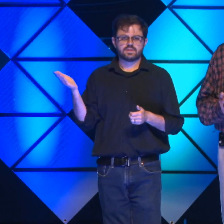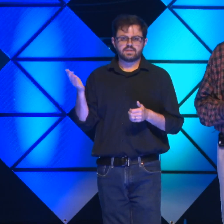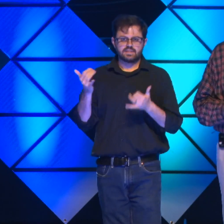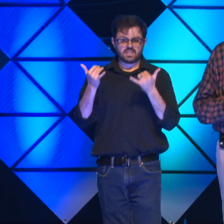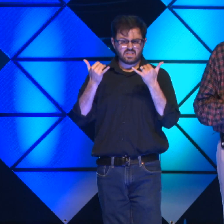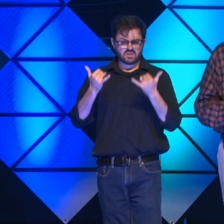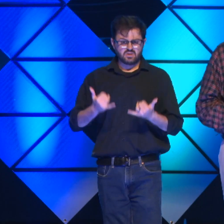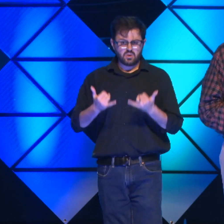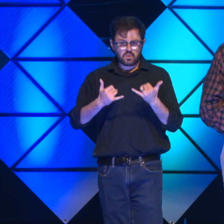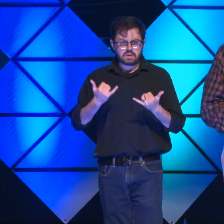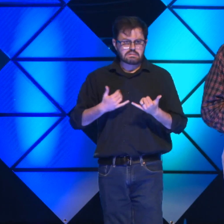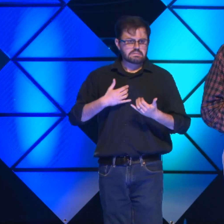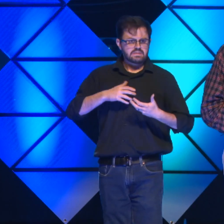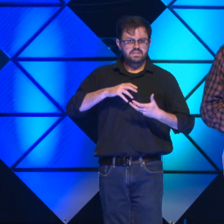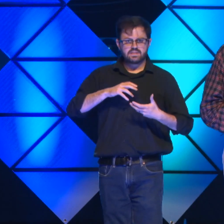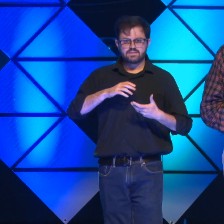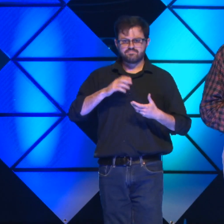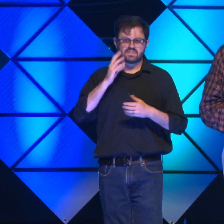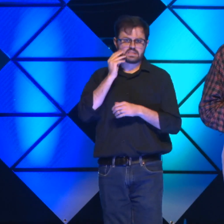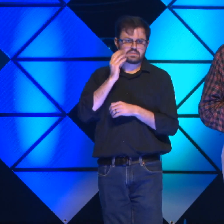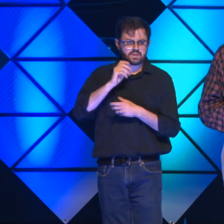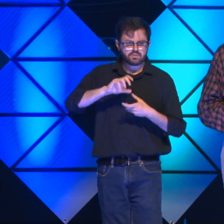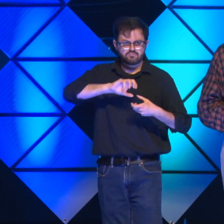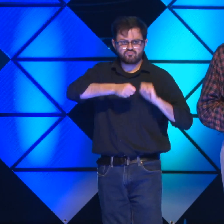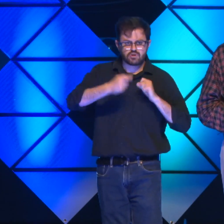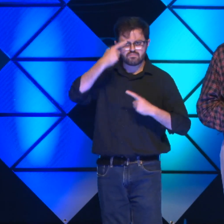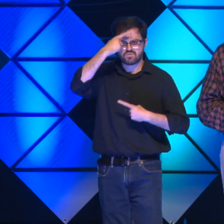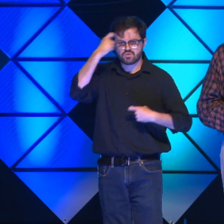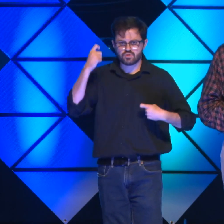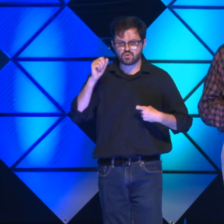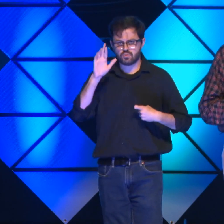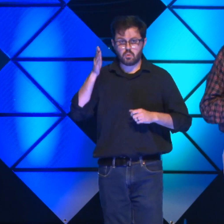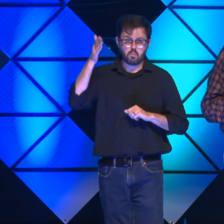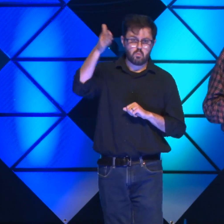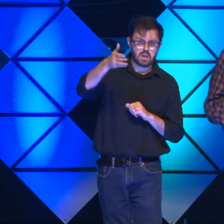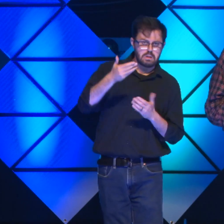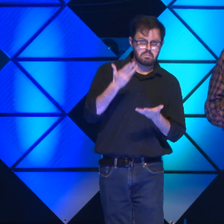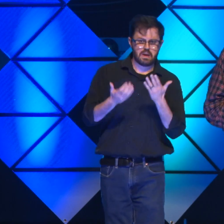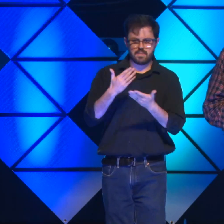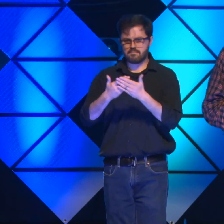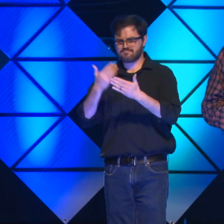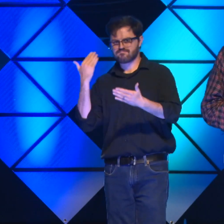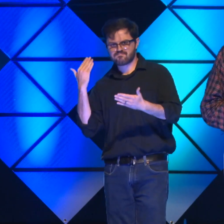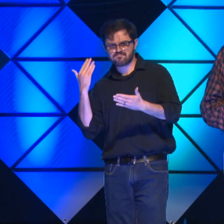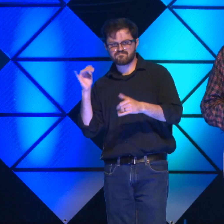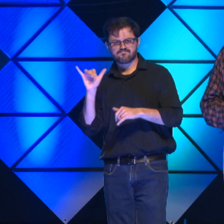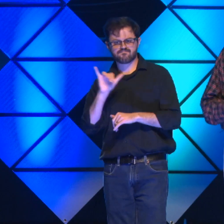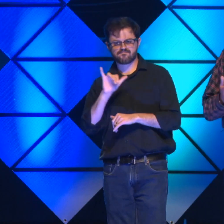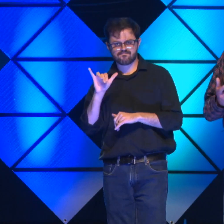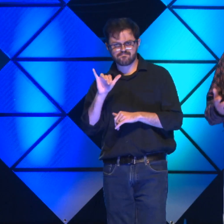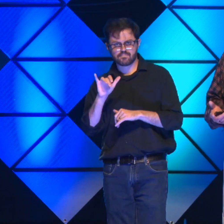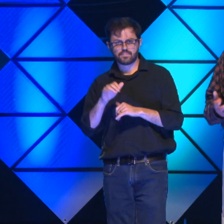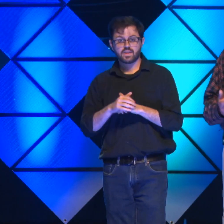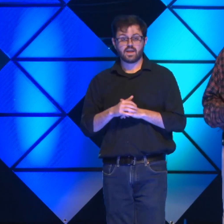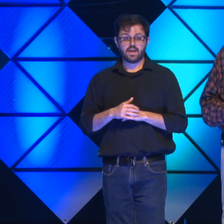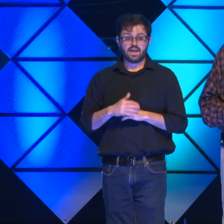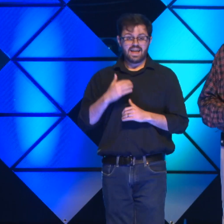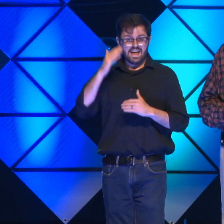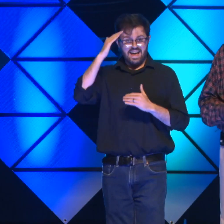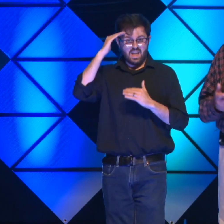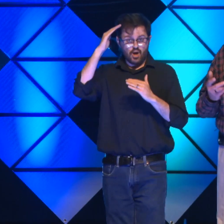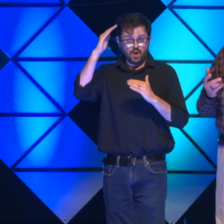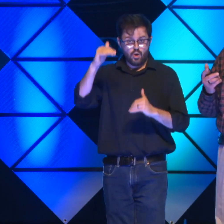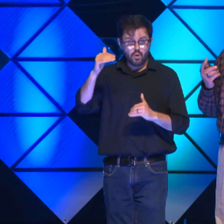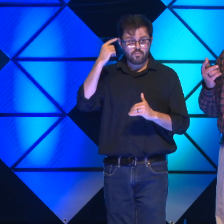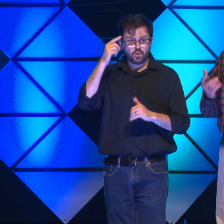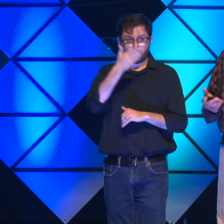some point will be on their own road to Emmaus. What I can hope for all of you